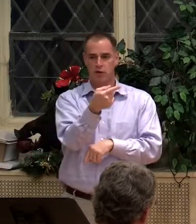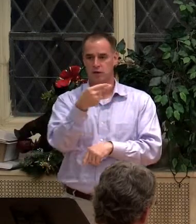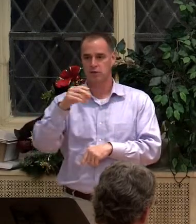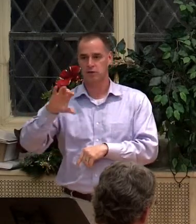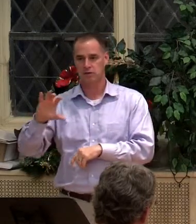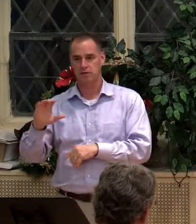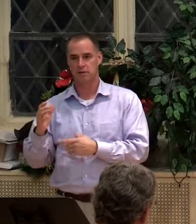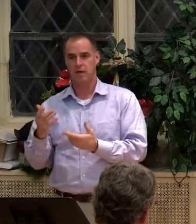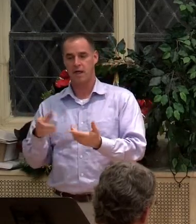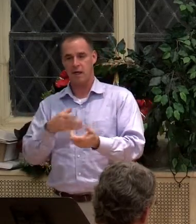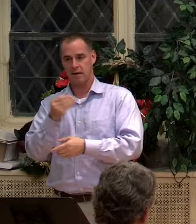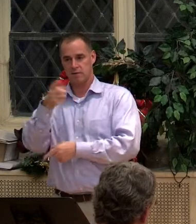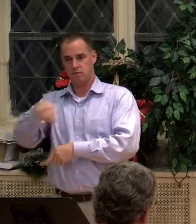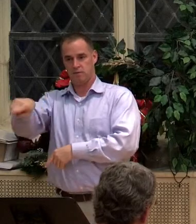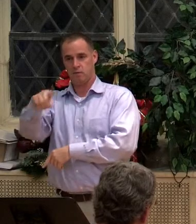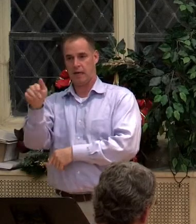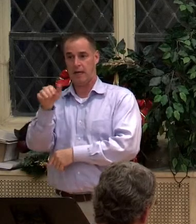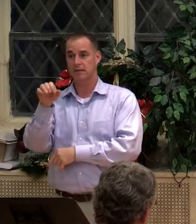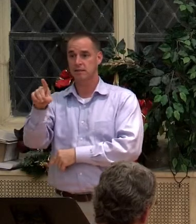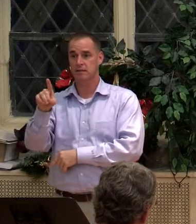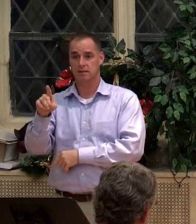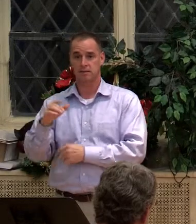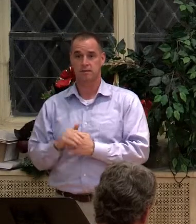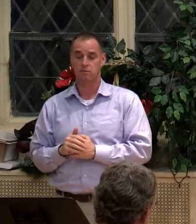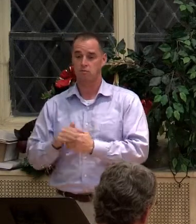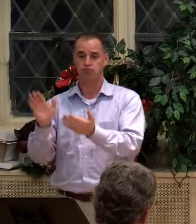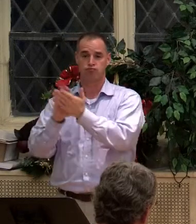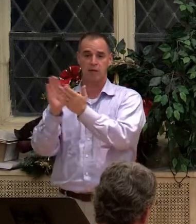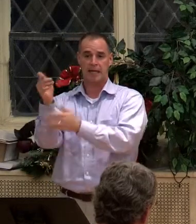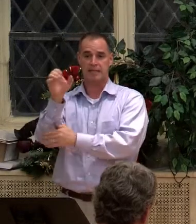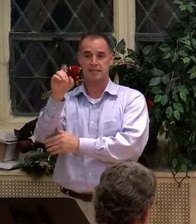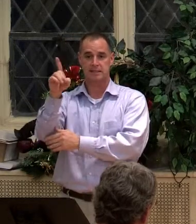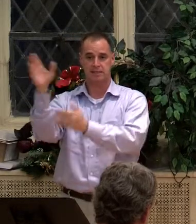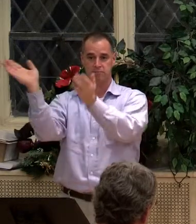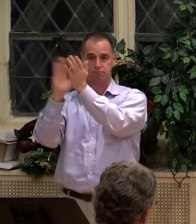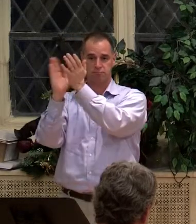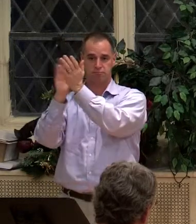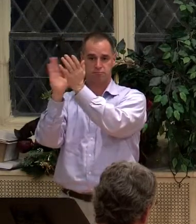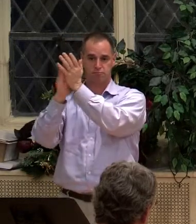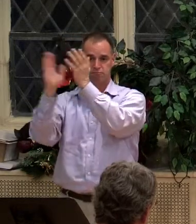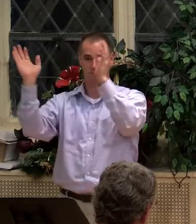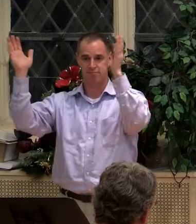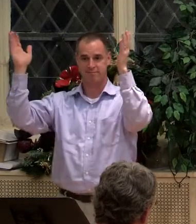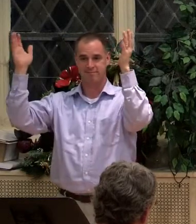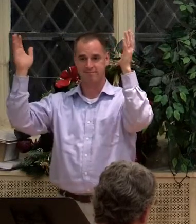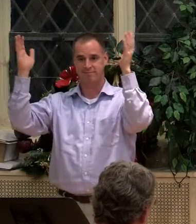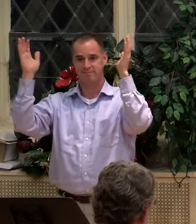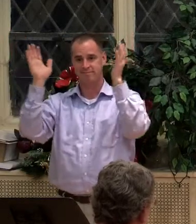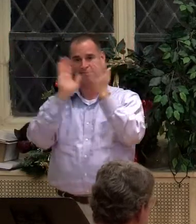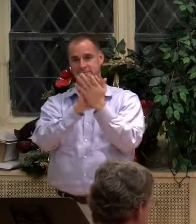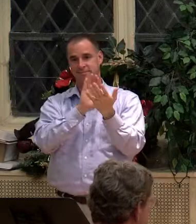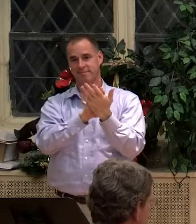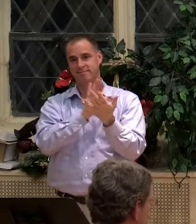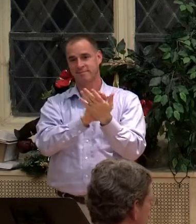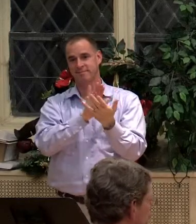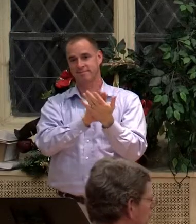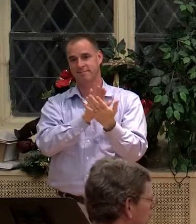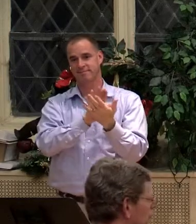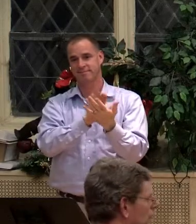beautiful collaboration. If we could just give them another round of applause, I think it would be really great.